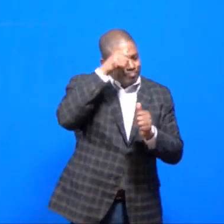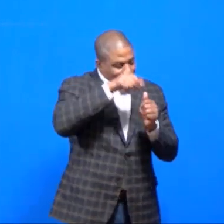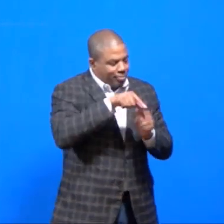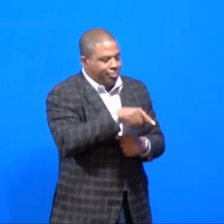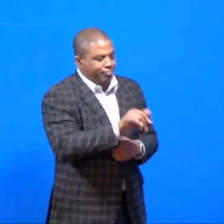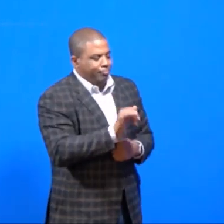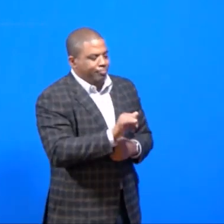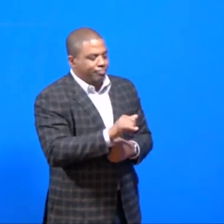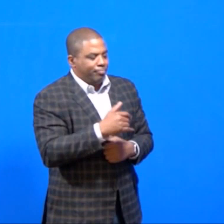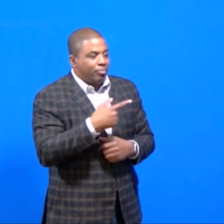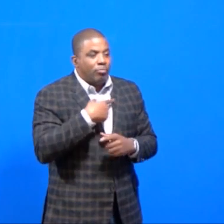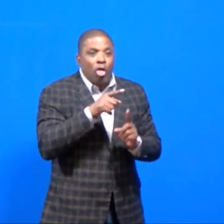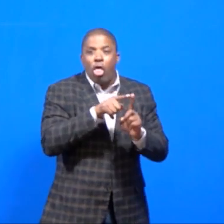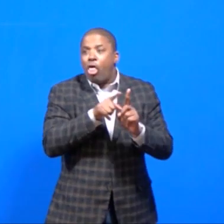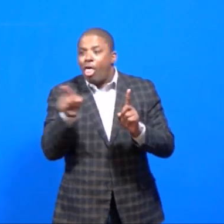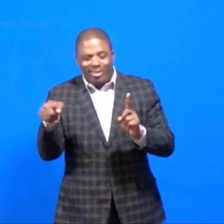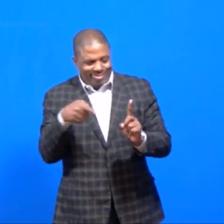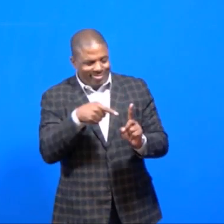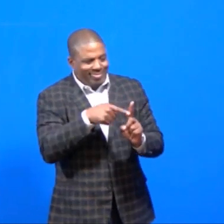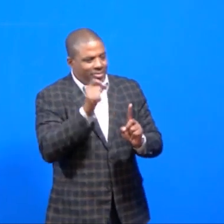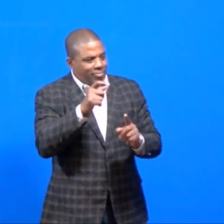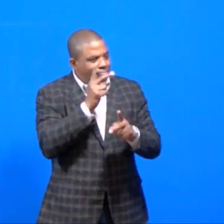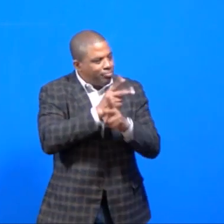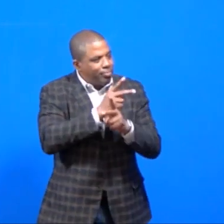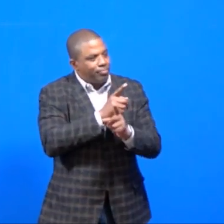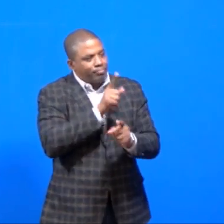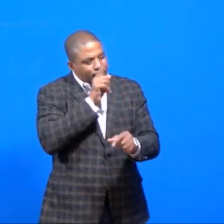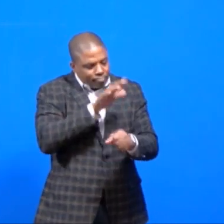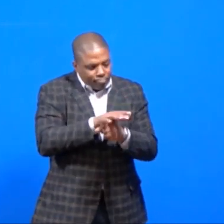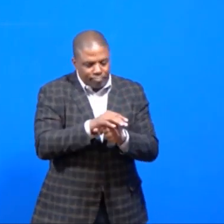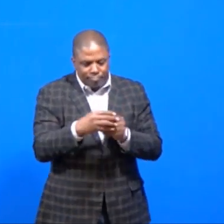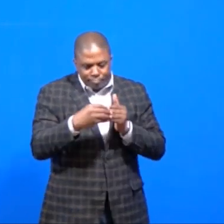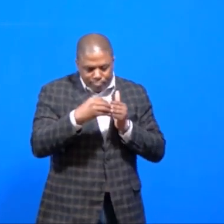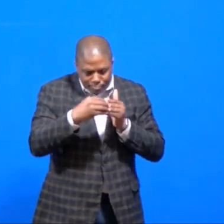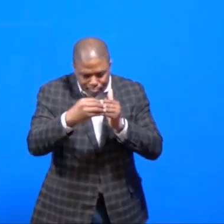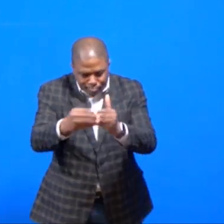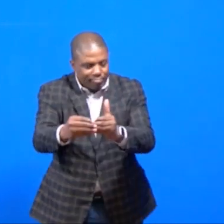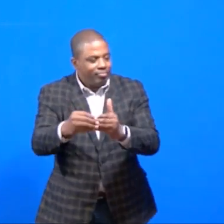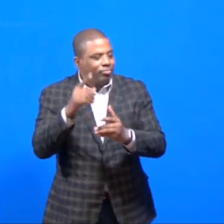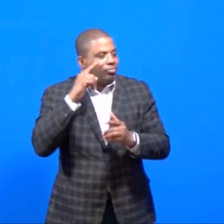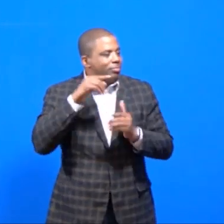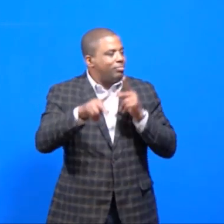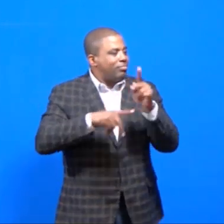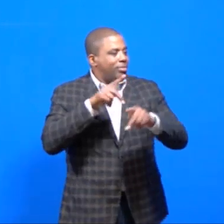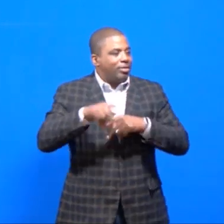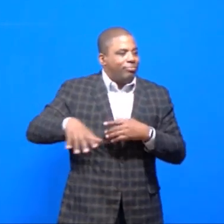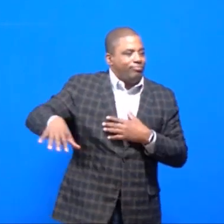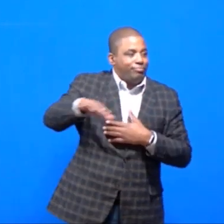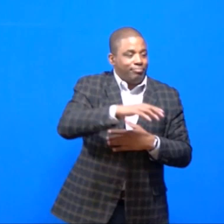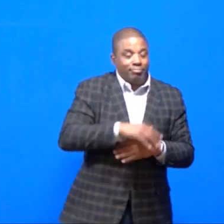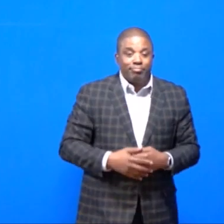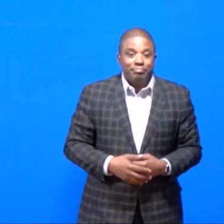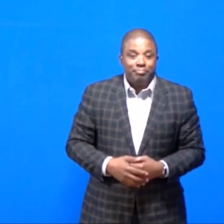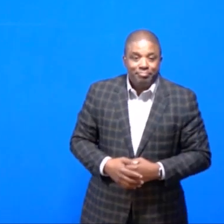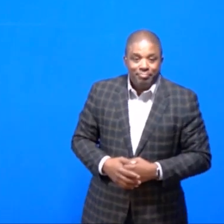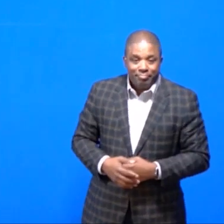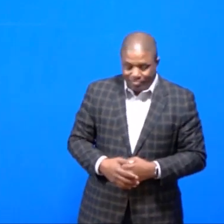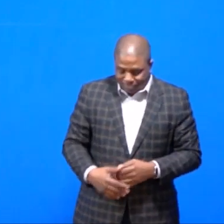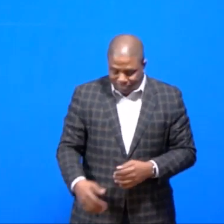And this was a reminder to them to remember not to fall away, but to continue with their promise. And he told the